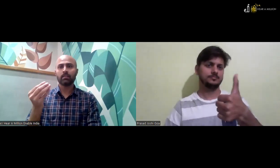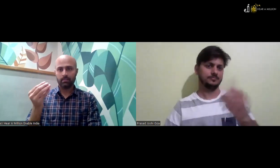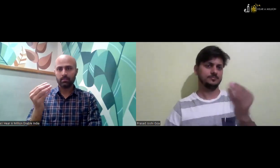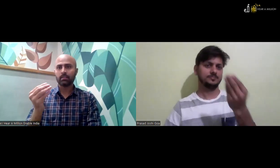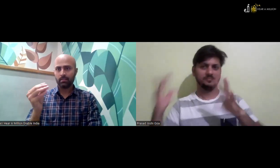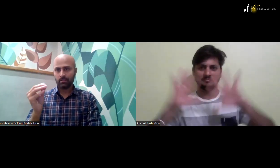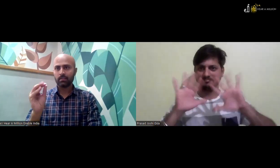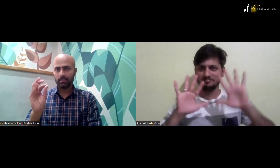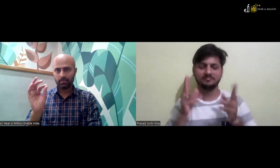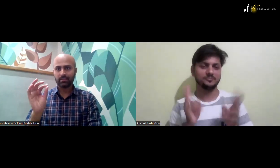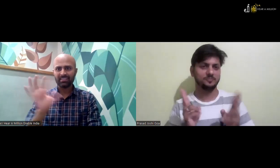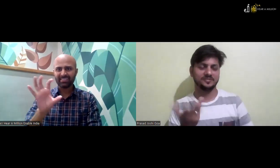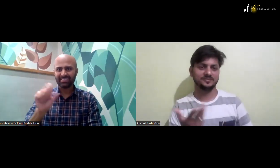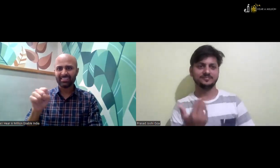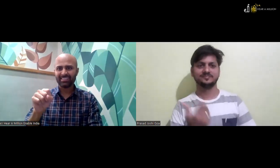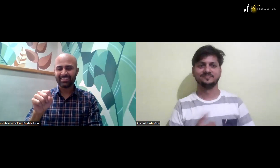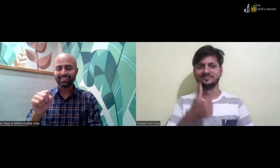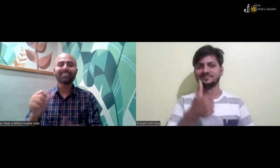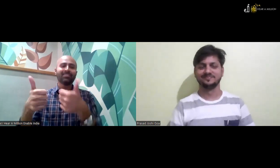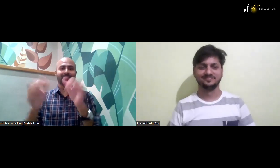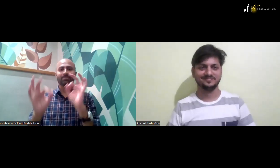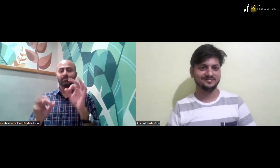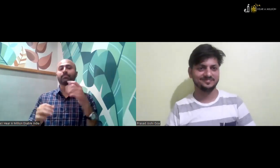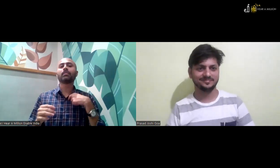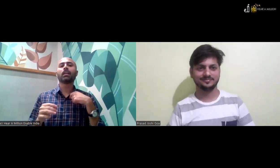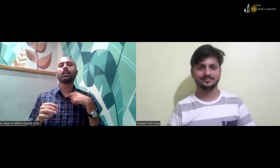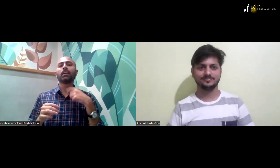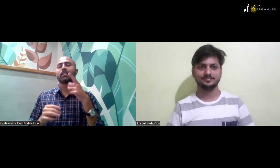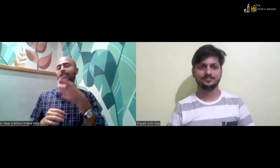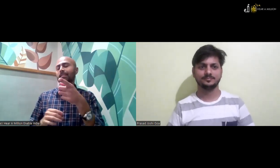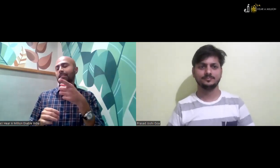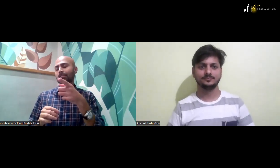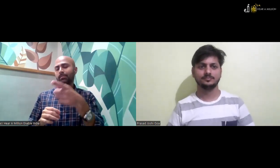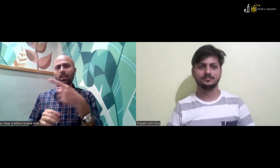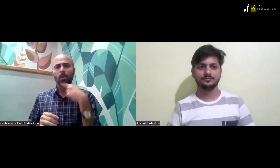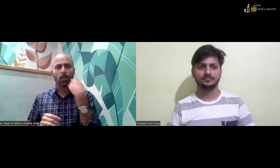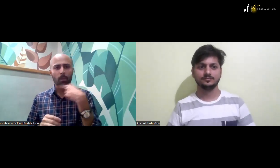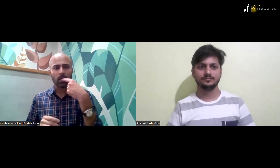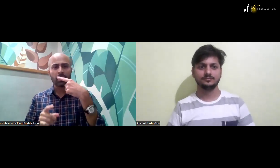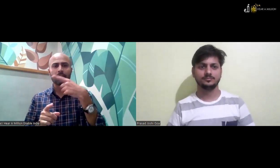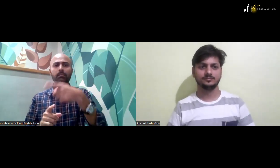We can see Tushar clearly. Yes, I think there was some internet problem earlier. Okay.